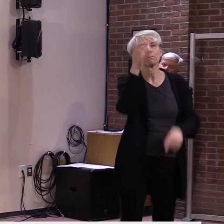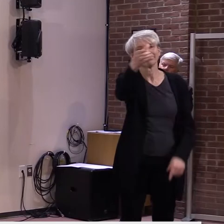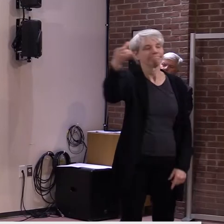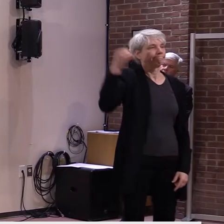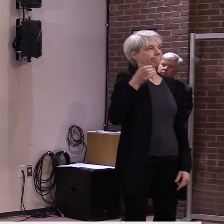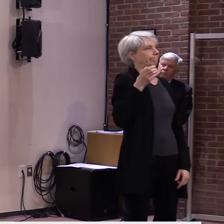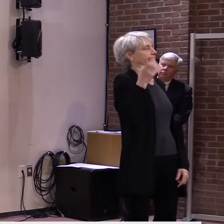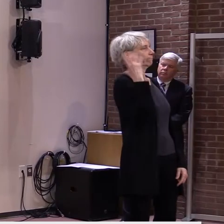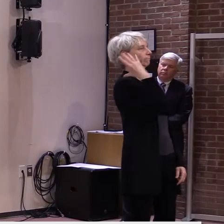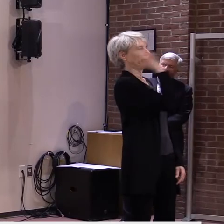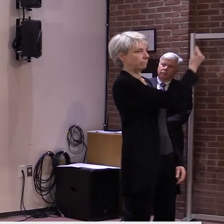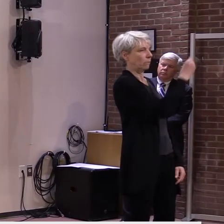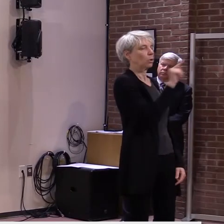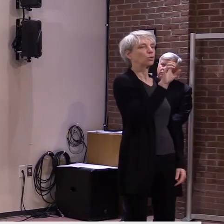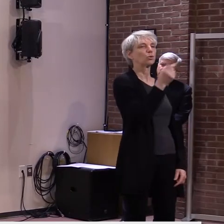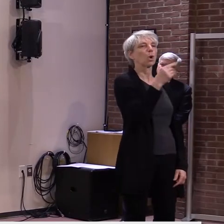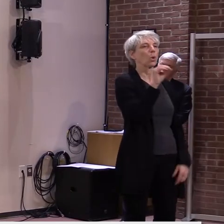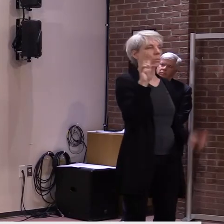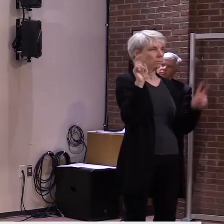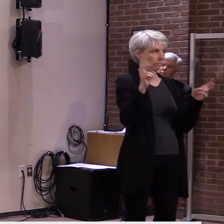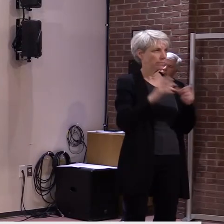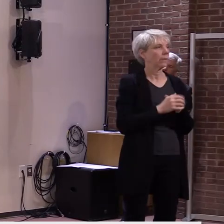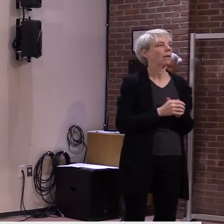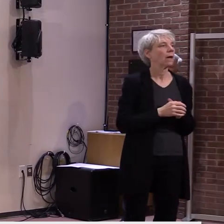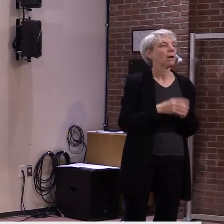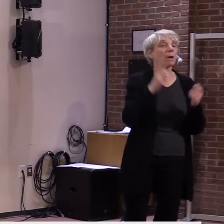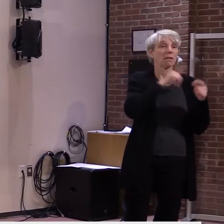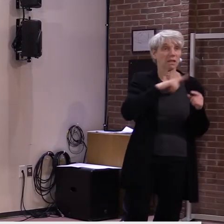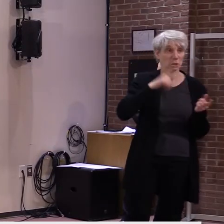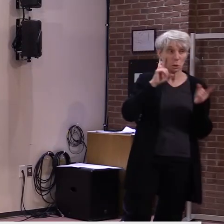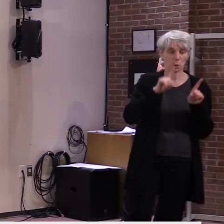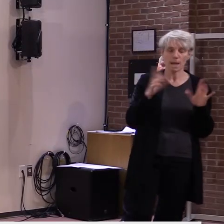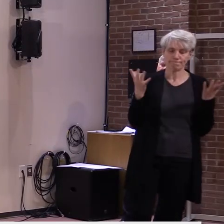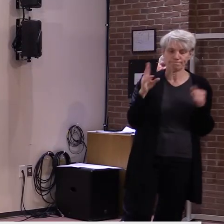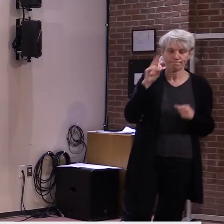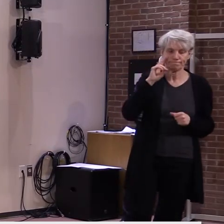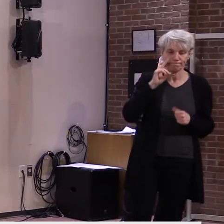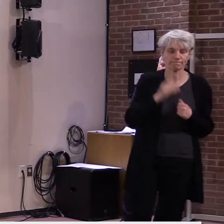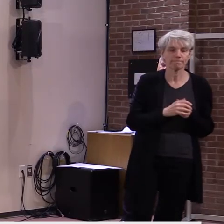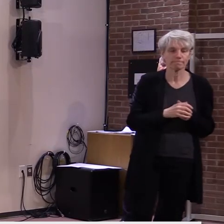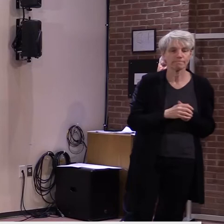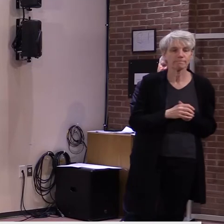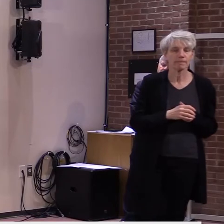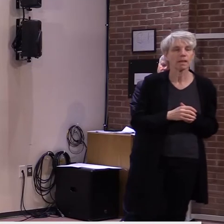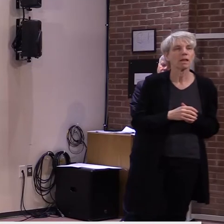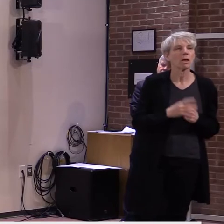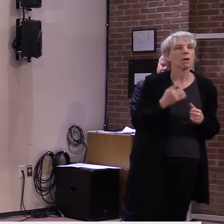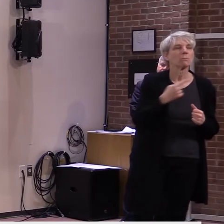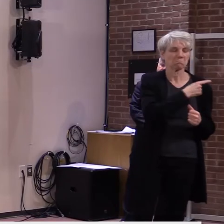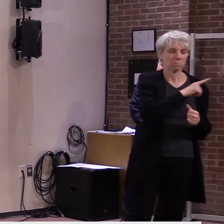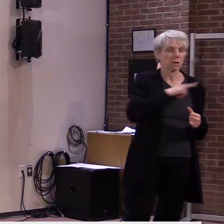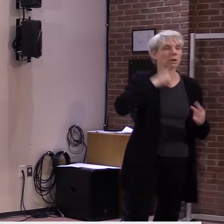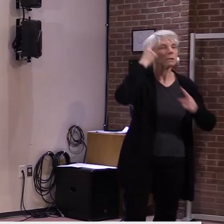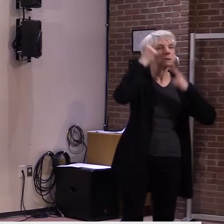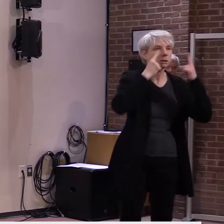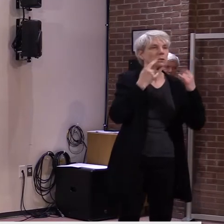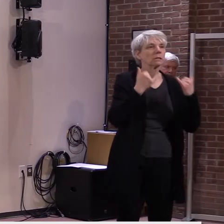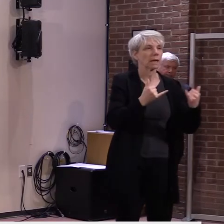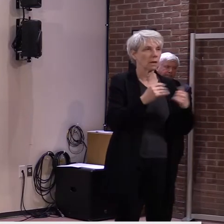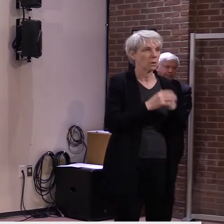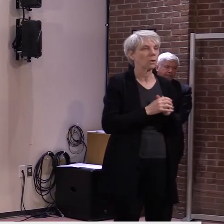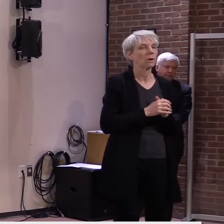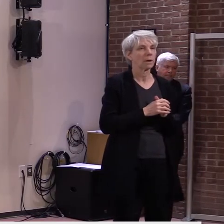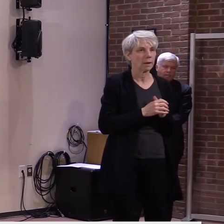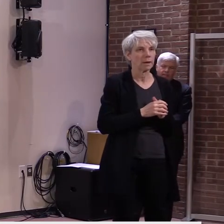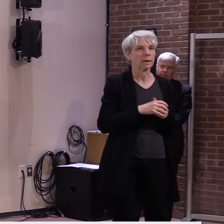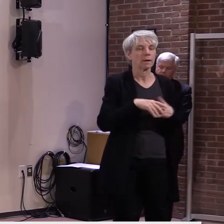structure, but I'm not sure the legislature totally agrees, so we'll see what they do. It's a measure that's being considered at this point in time, and I